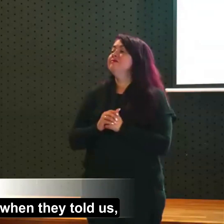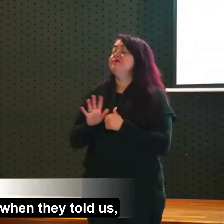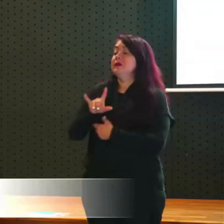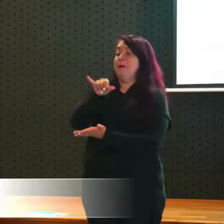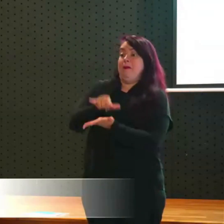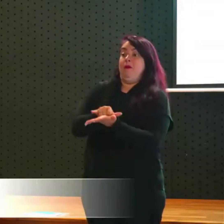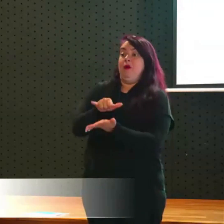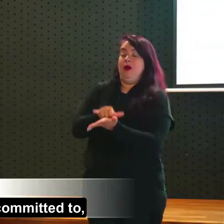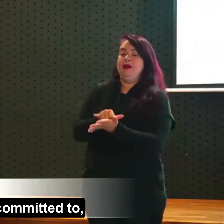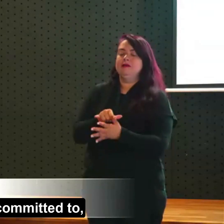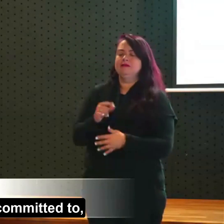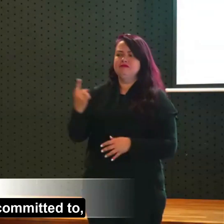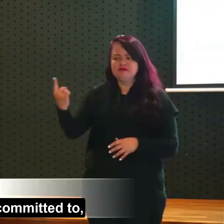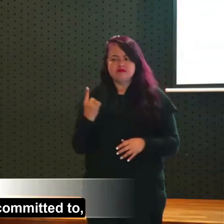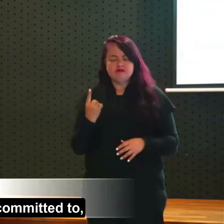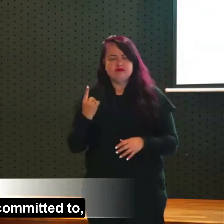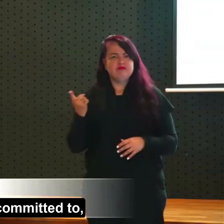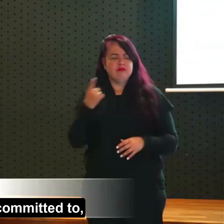they told us,